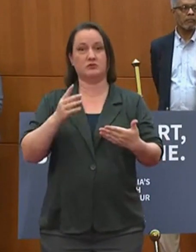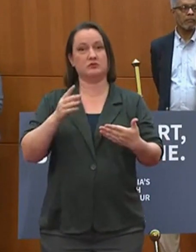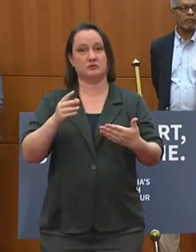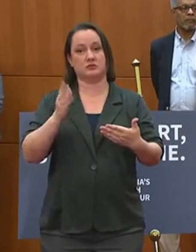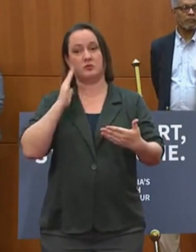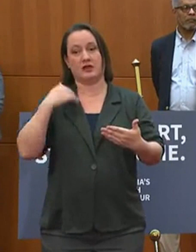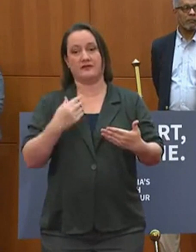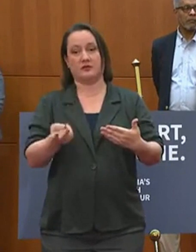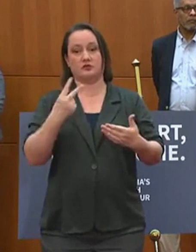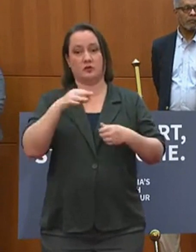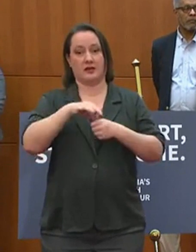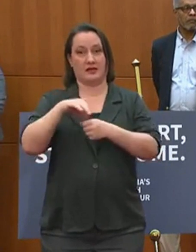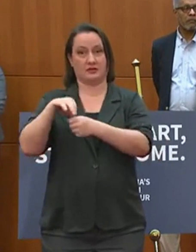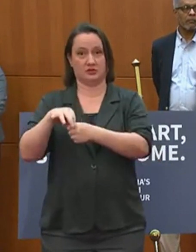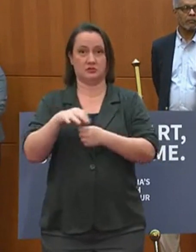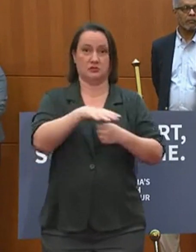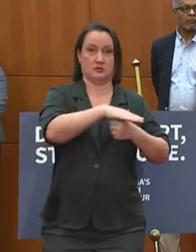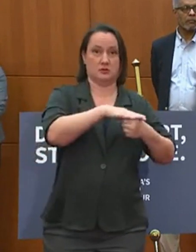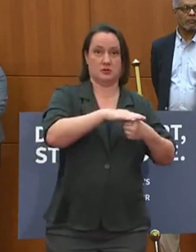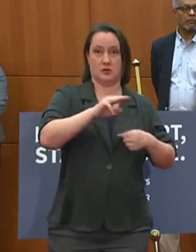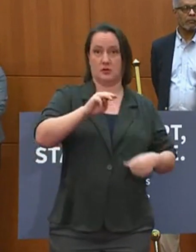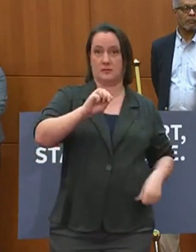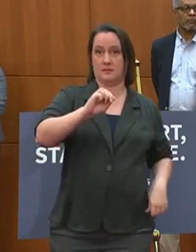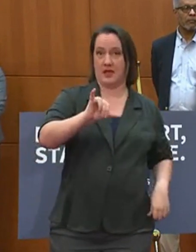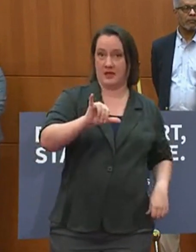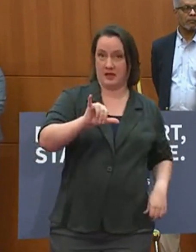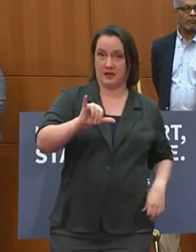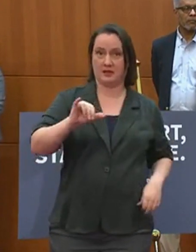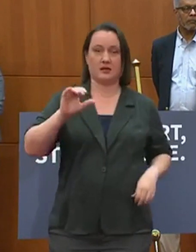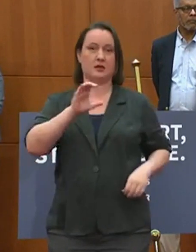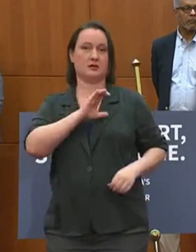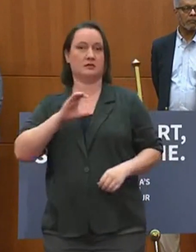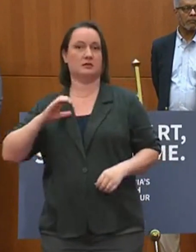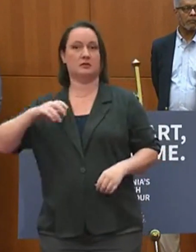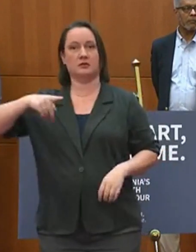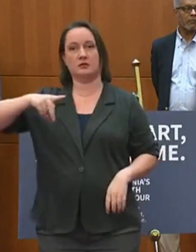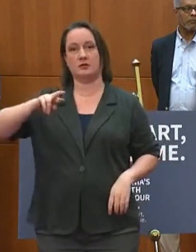elections, local elections in May and